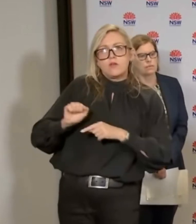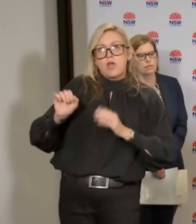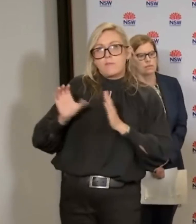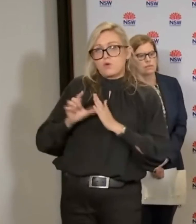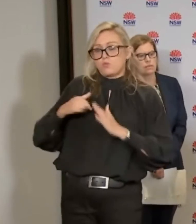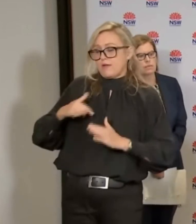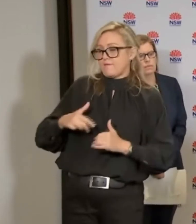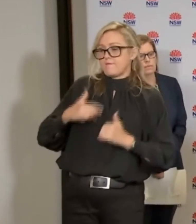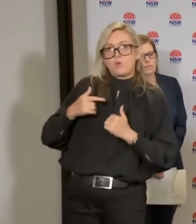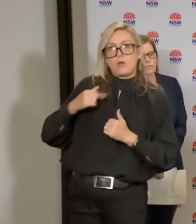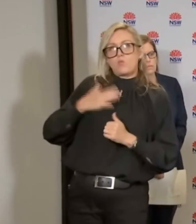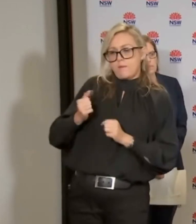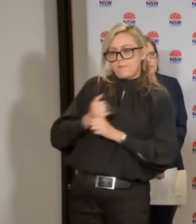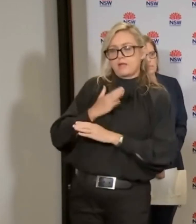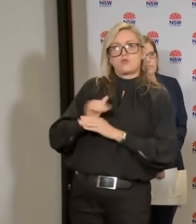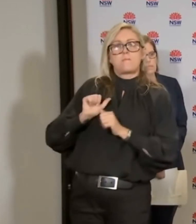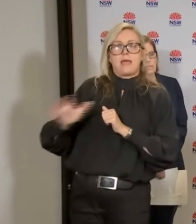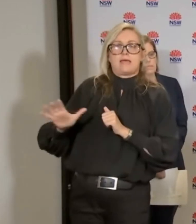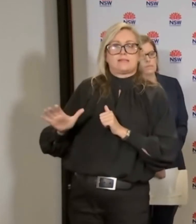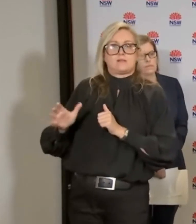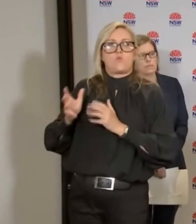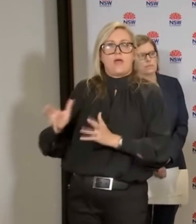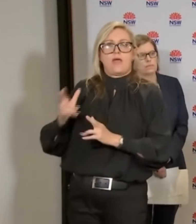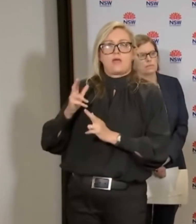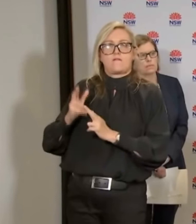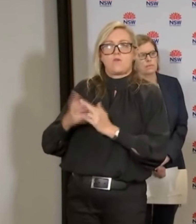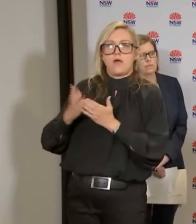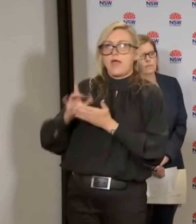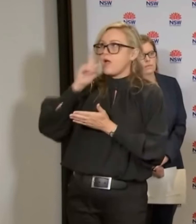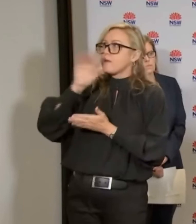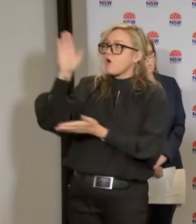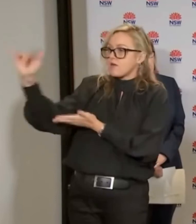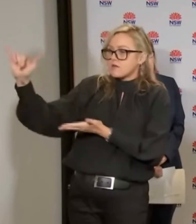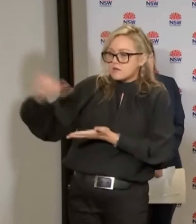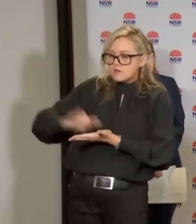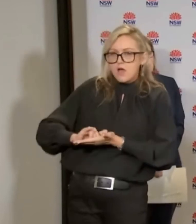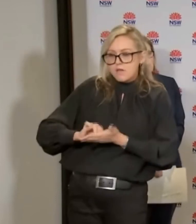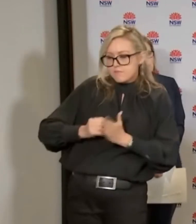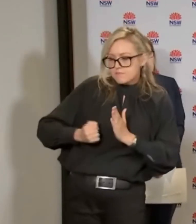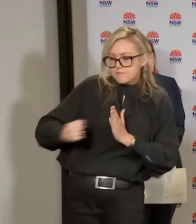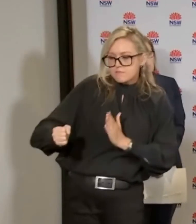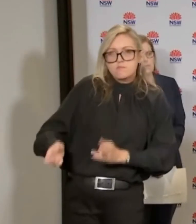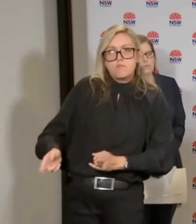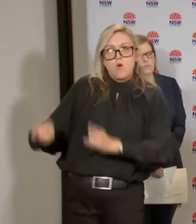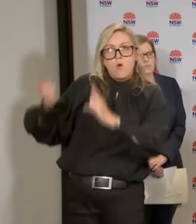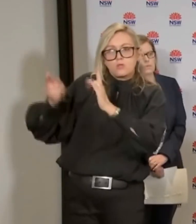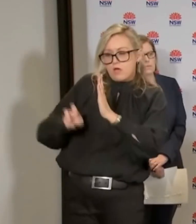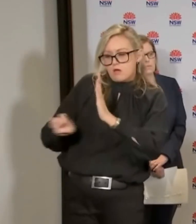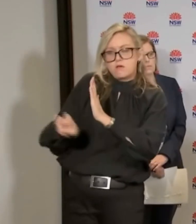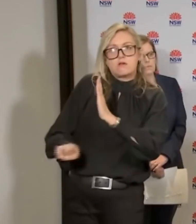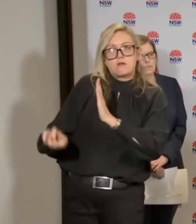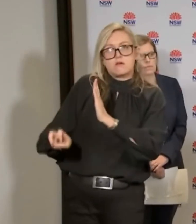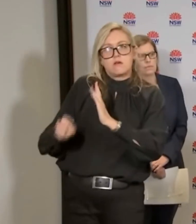it's the strongest it can be, but we're always open to tweaking, to improving. Whenever there's a breach around Australia or